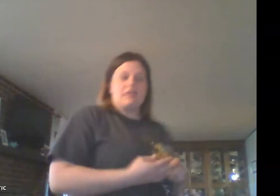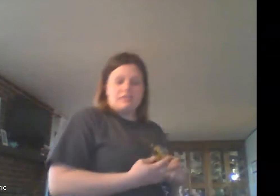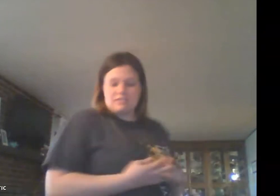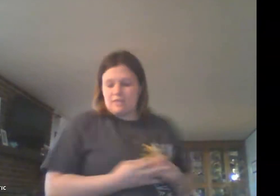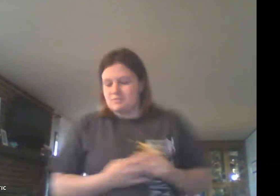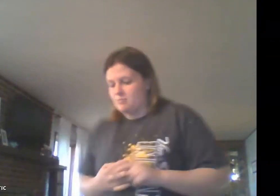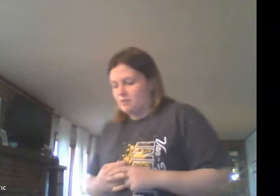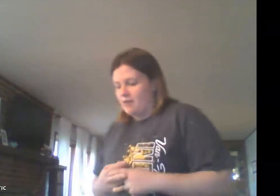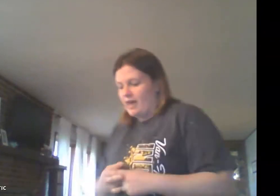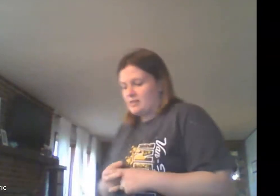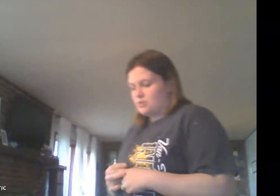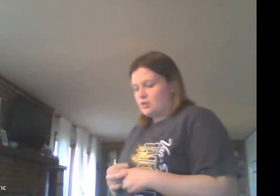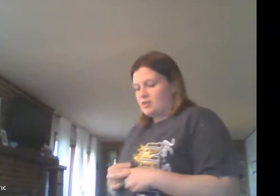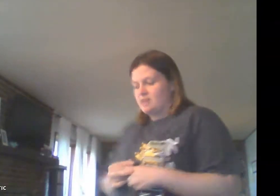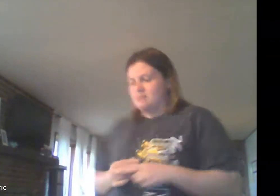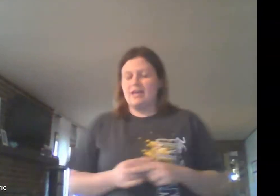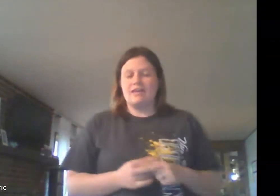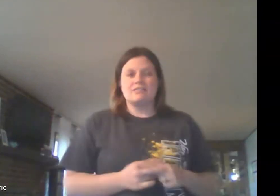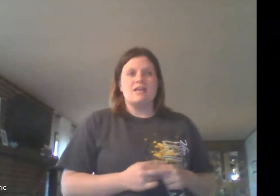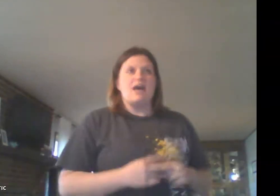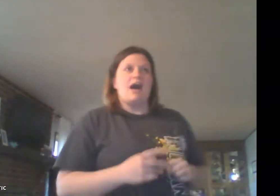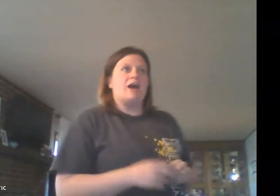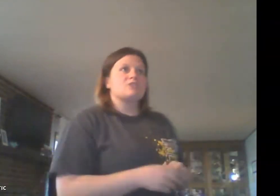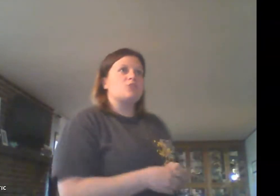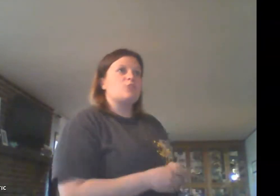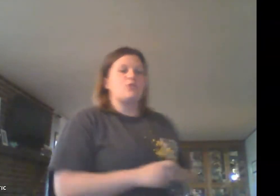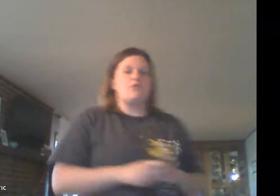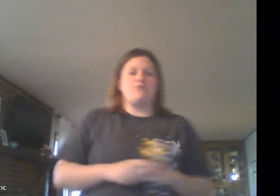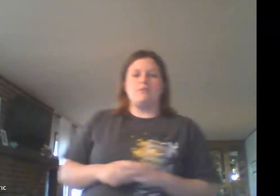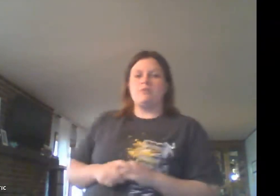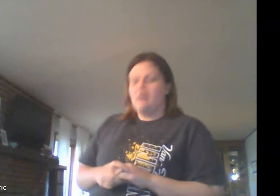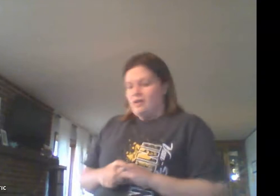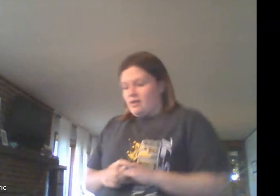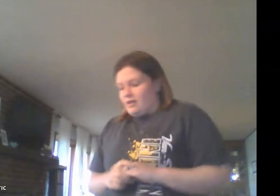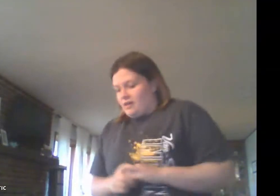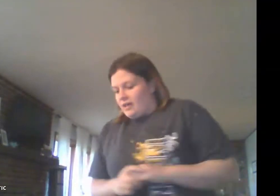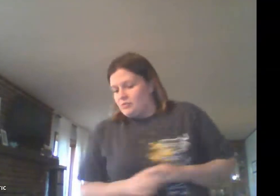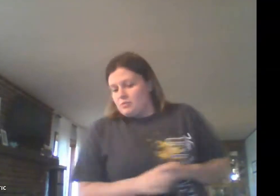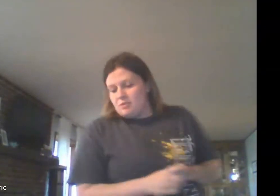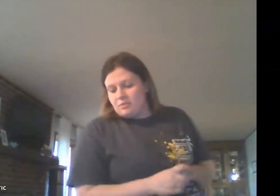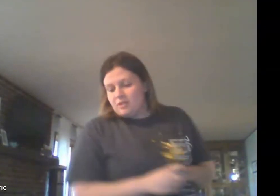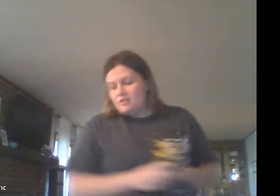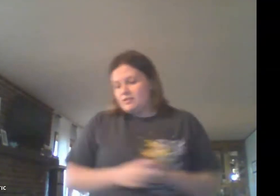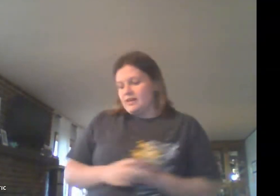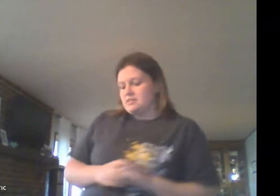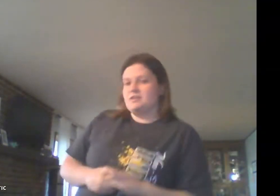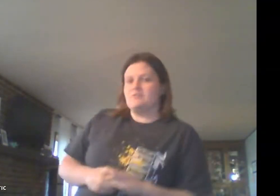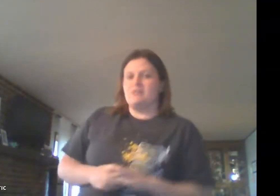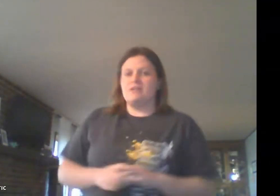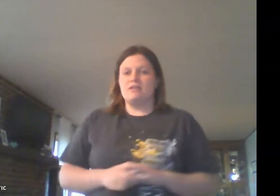August, September has 30 days. October, November, and remember, the last month of the year